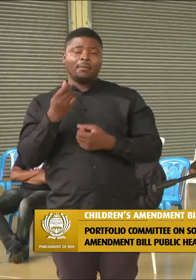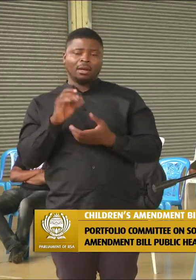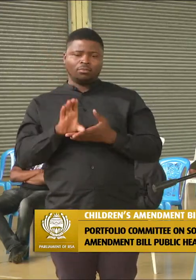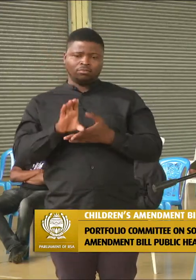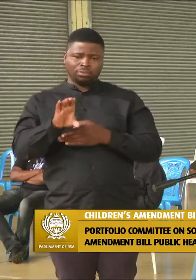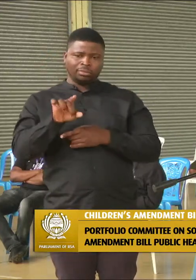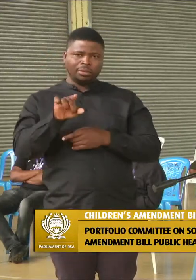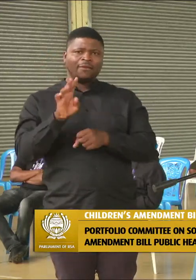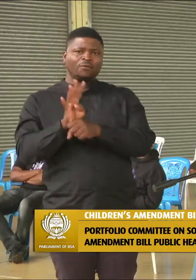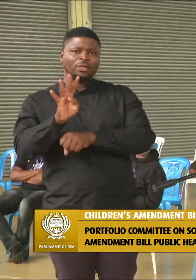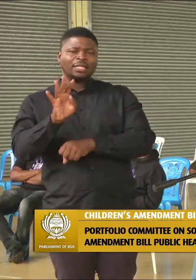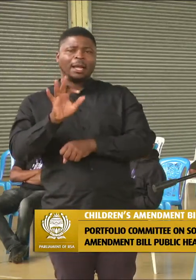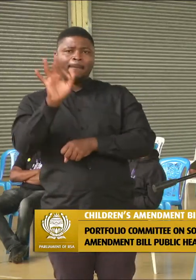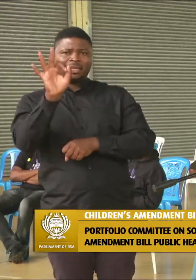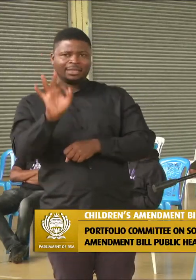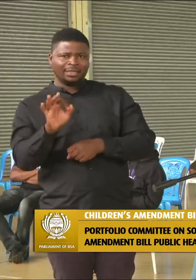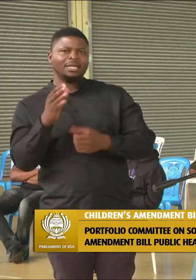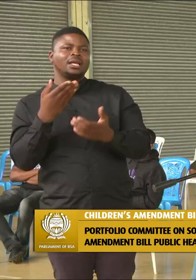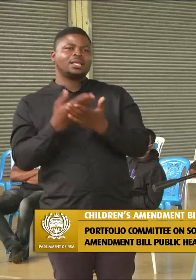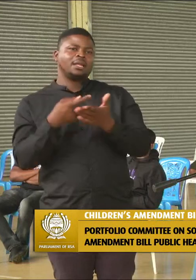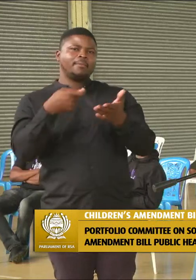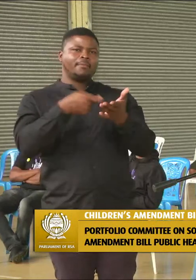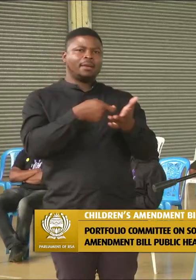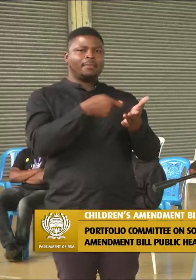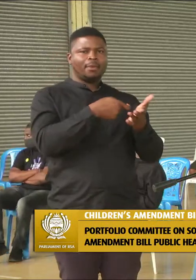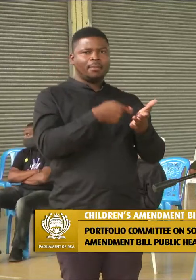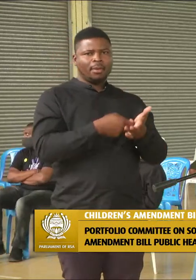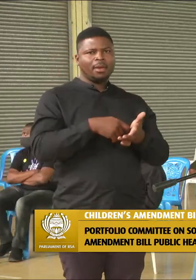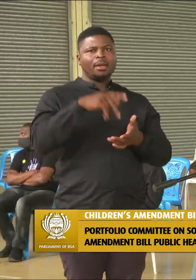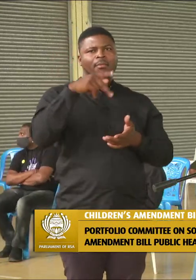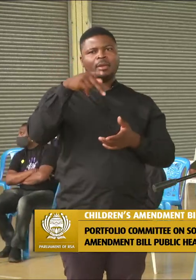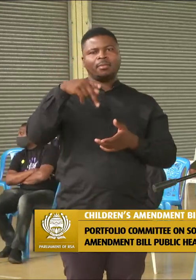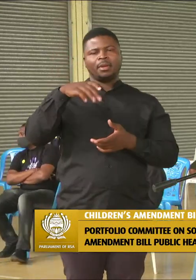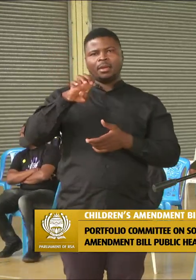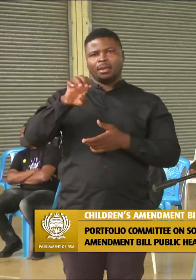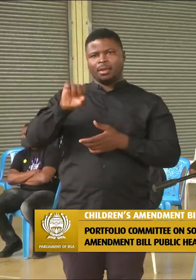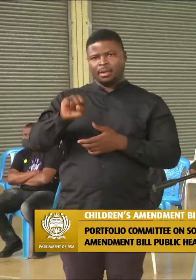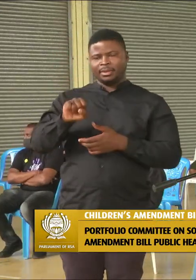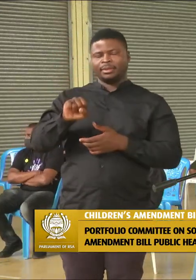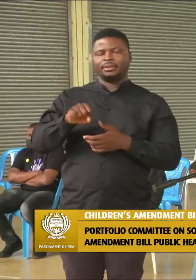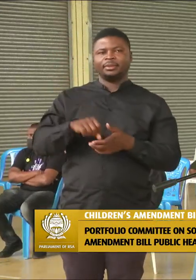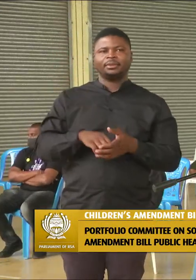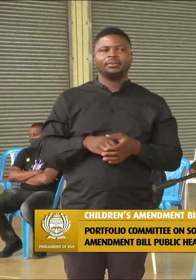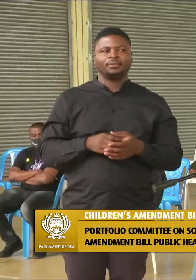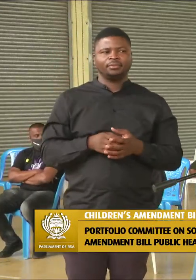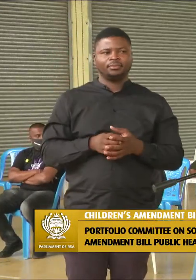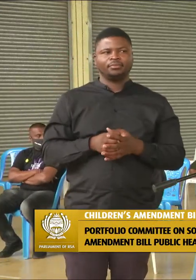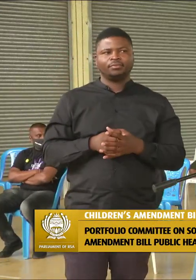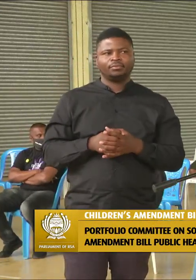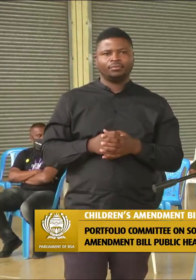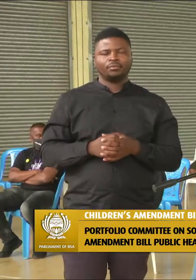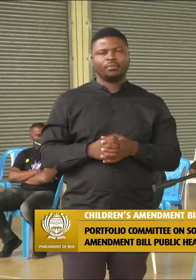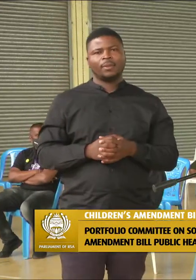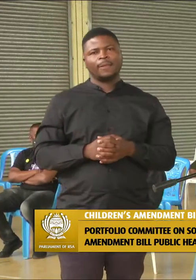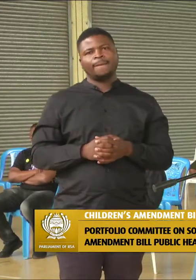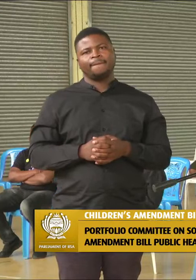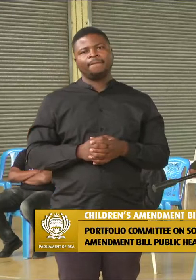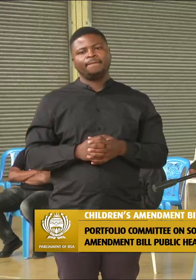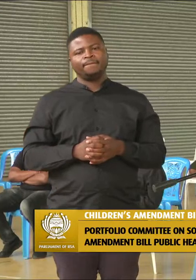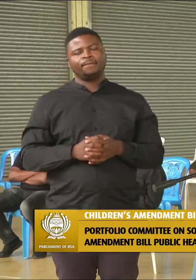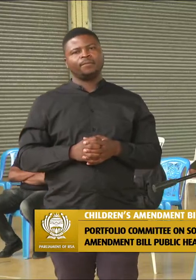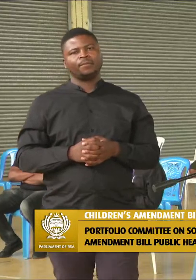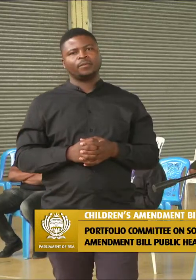PPEs. Manager ke zakulesi sifundazwe ke zabe seyithatha isinqumo sokuthi ke inkulisa ayithathe